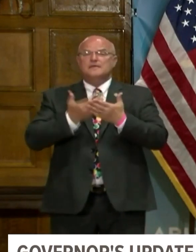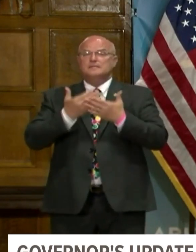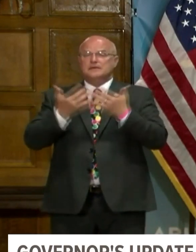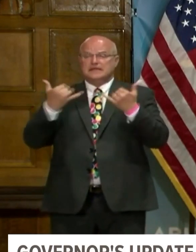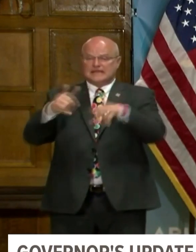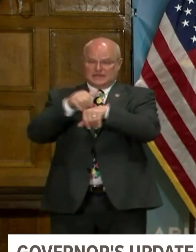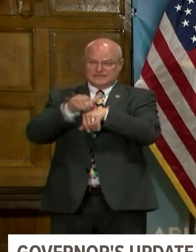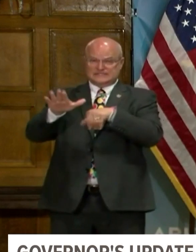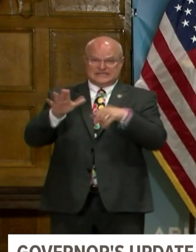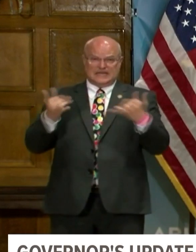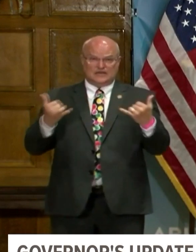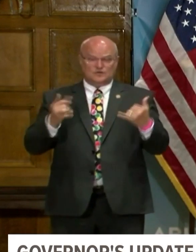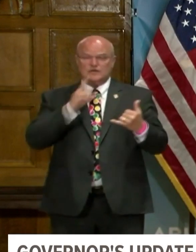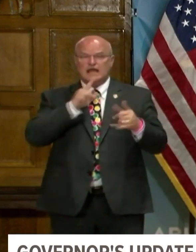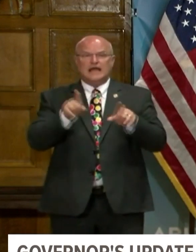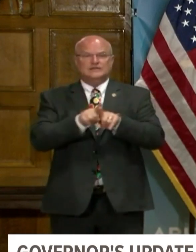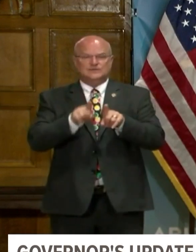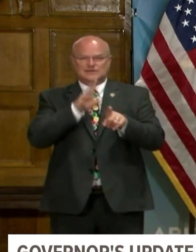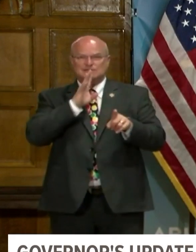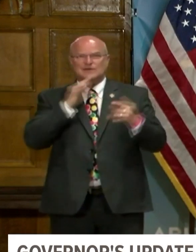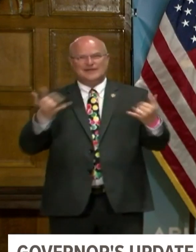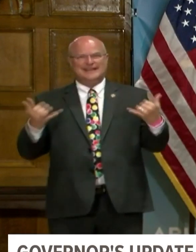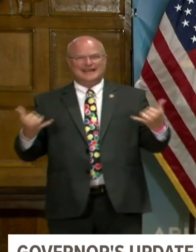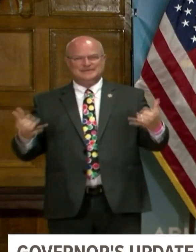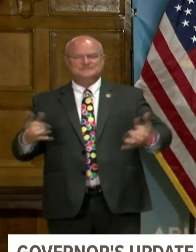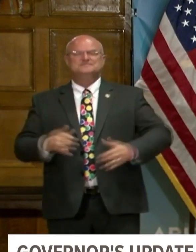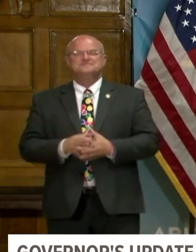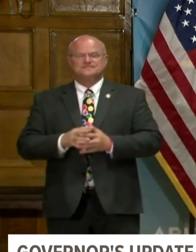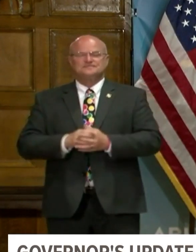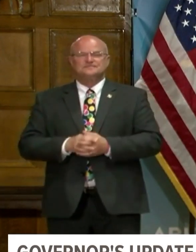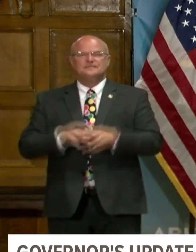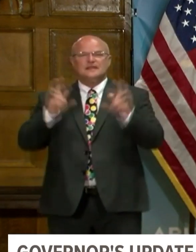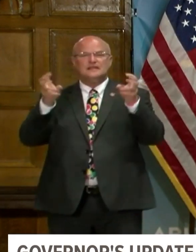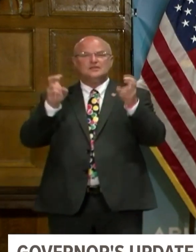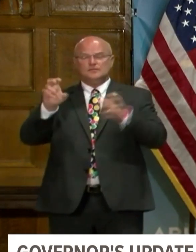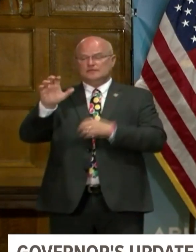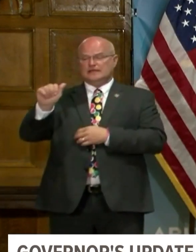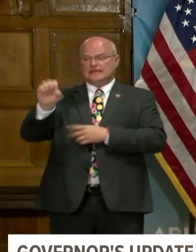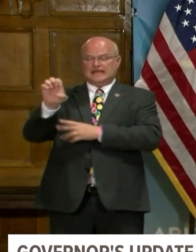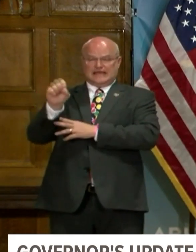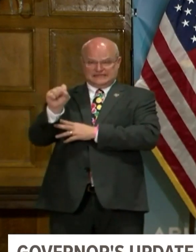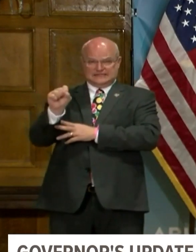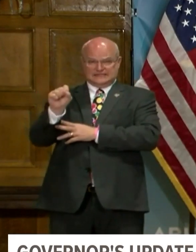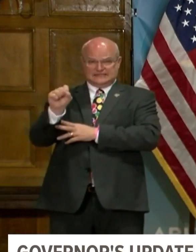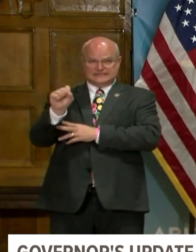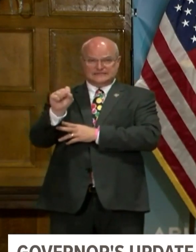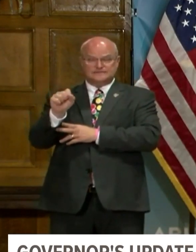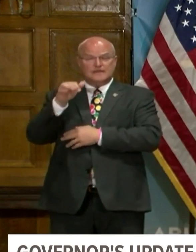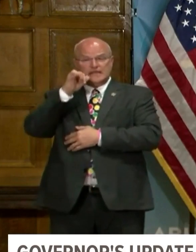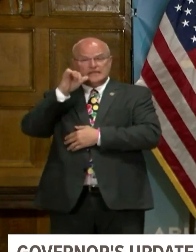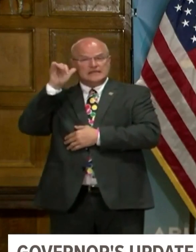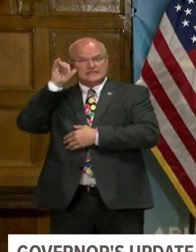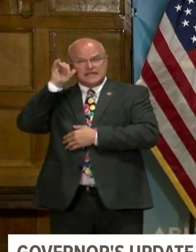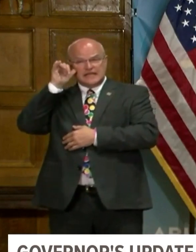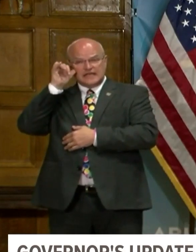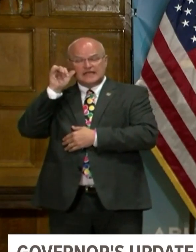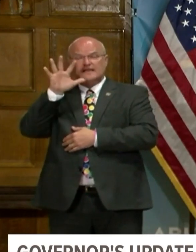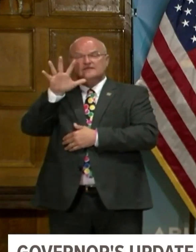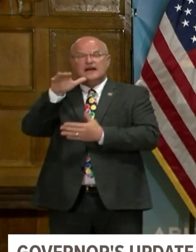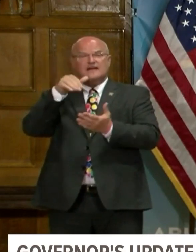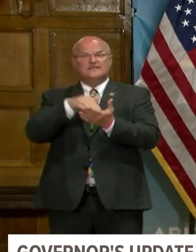being sent out really as we speak. In terms of the cases, yesterday we had